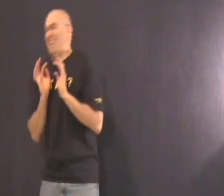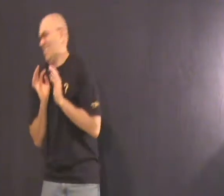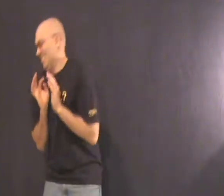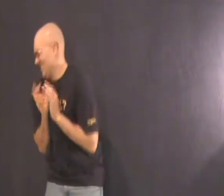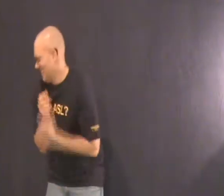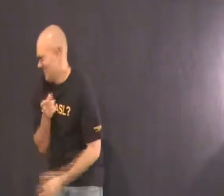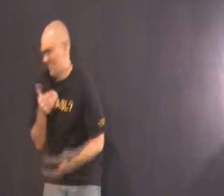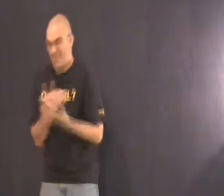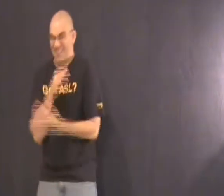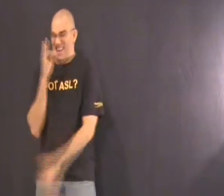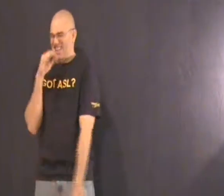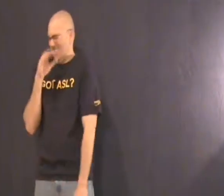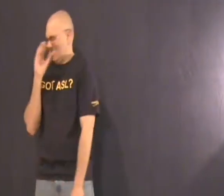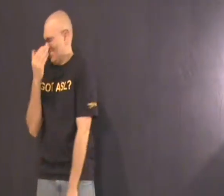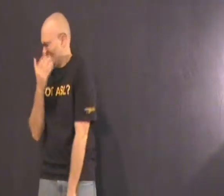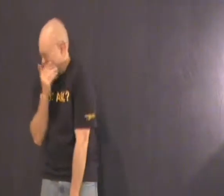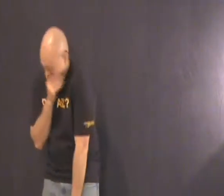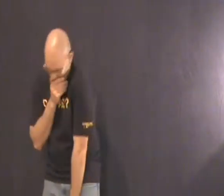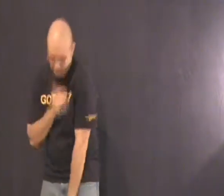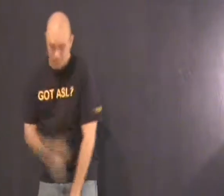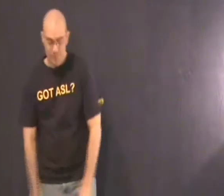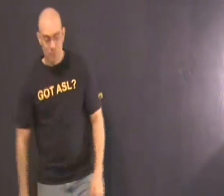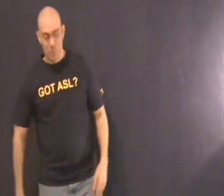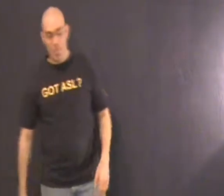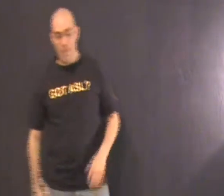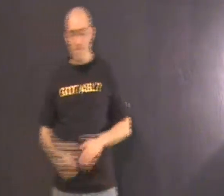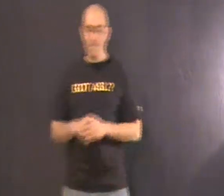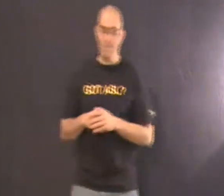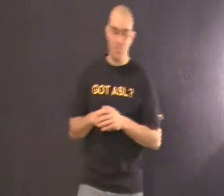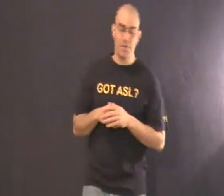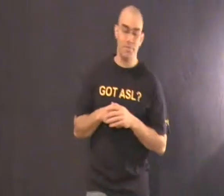The cats in the neighborhood, of course, would be laughing, making fun of the new cat.